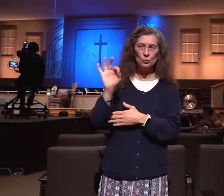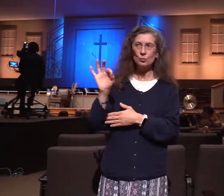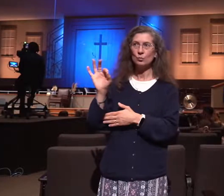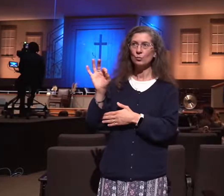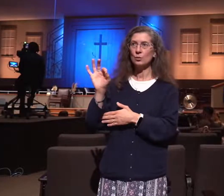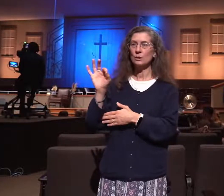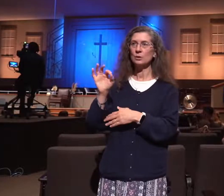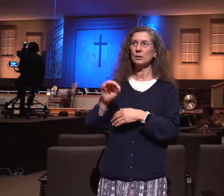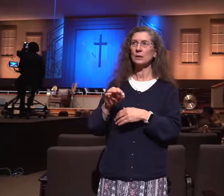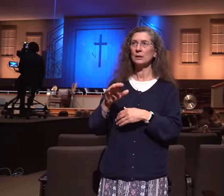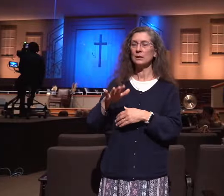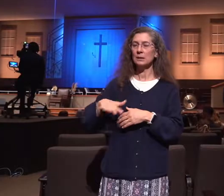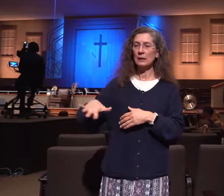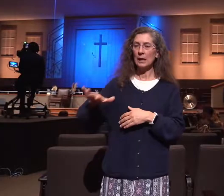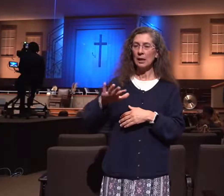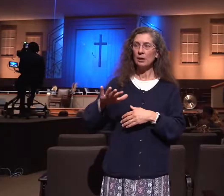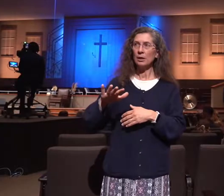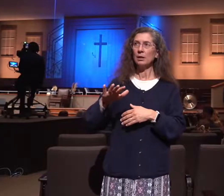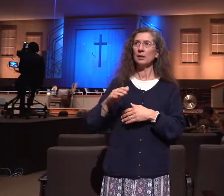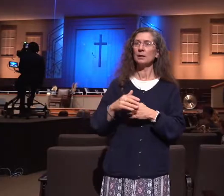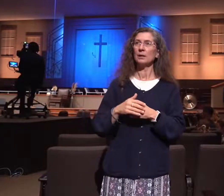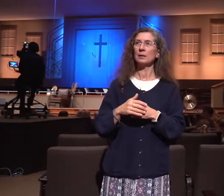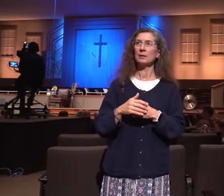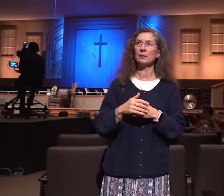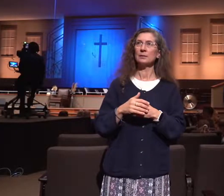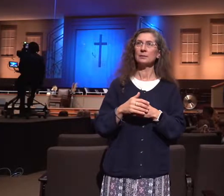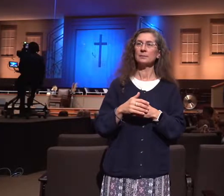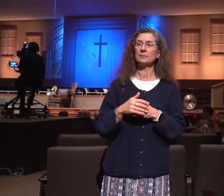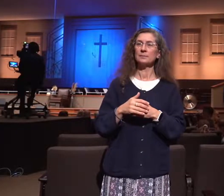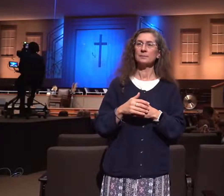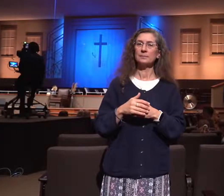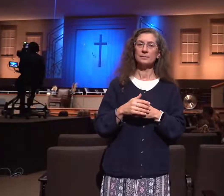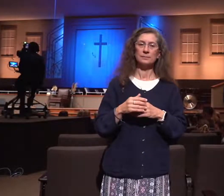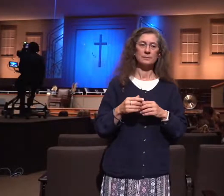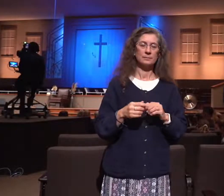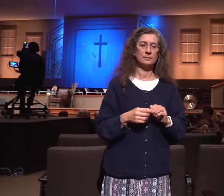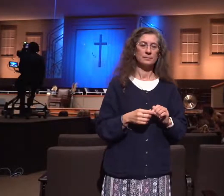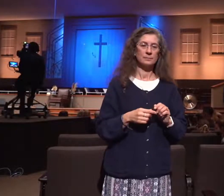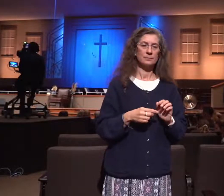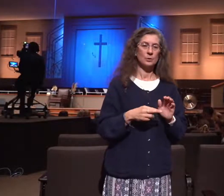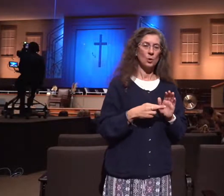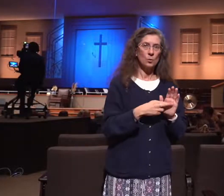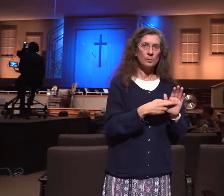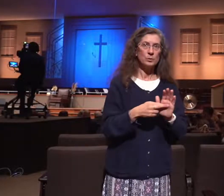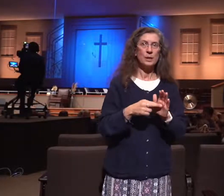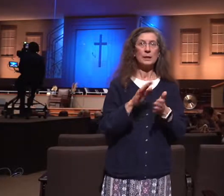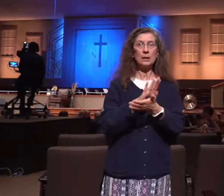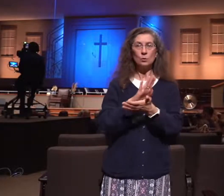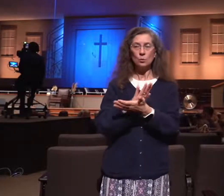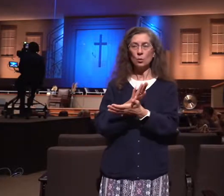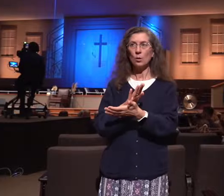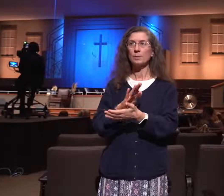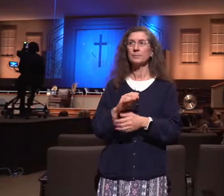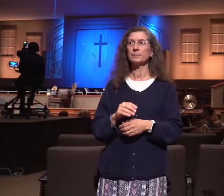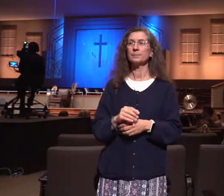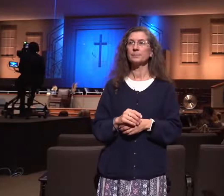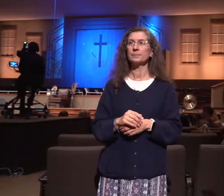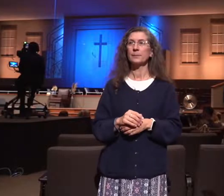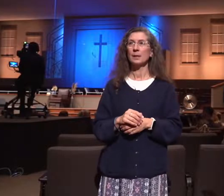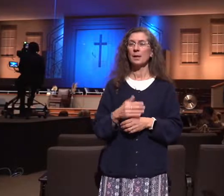in the area, representing BIMI, and, you know, representing the school and so forth. And Virginia was